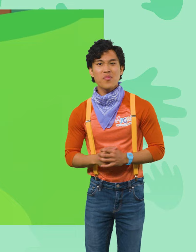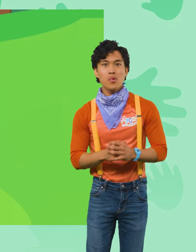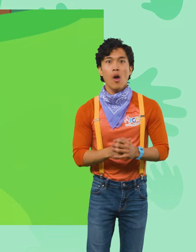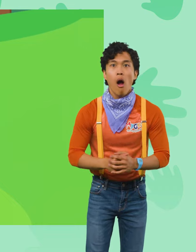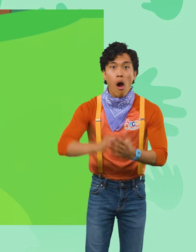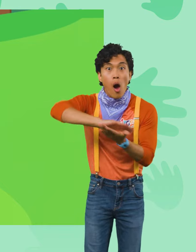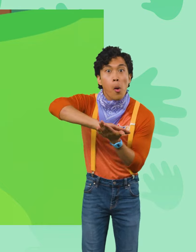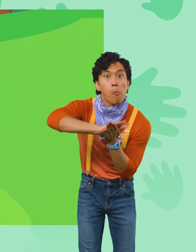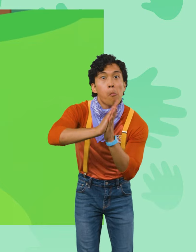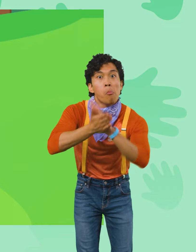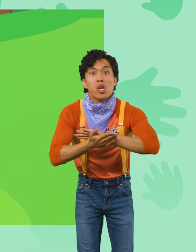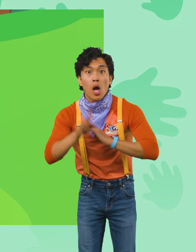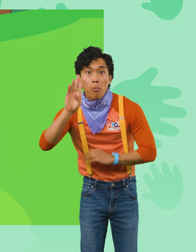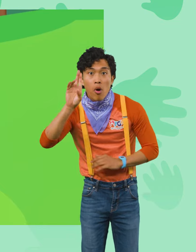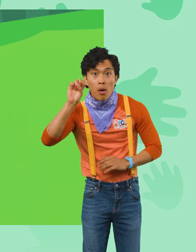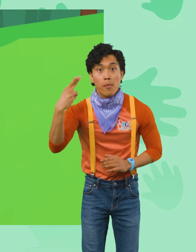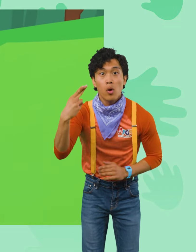Morph into a bush!